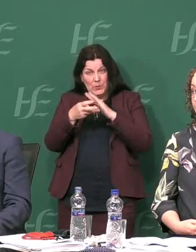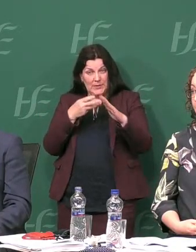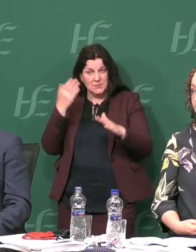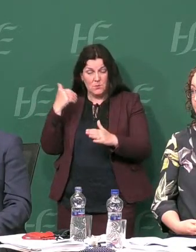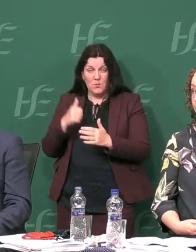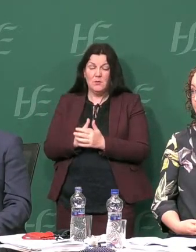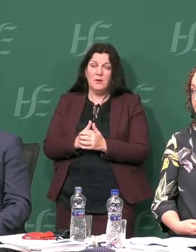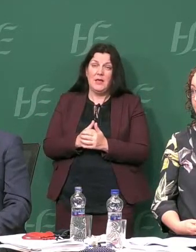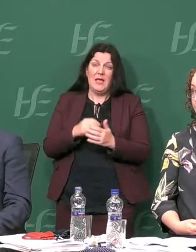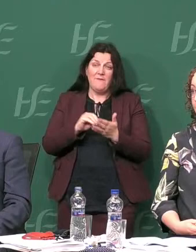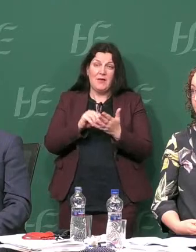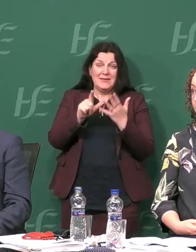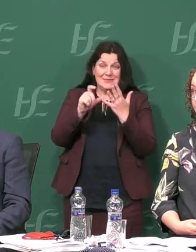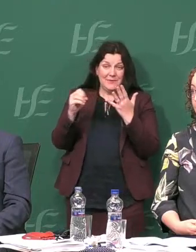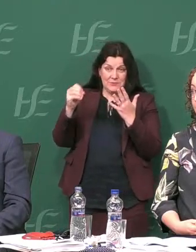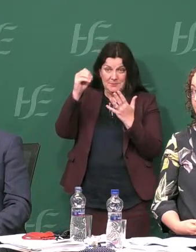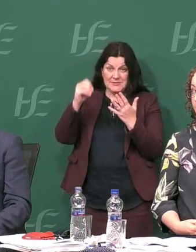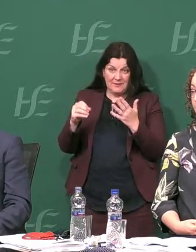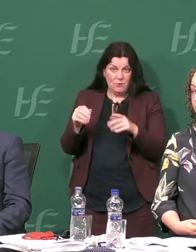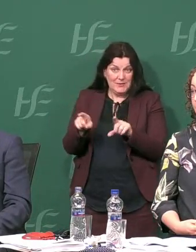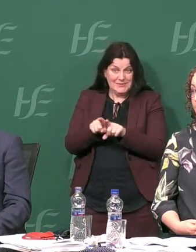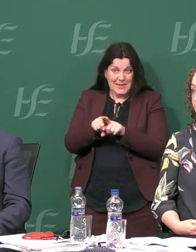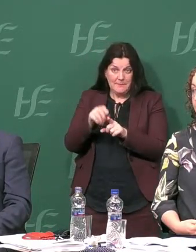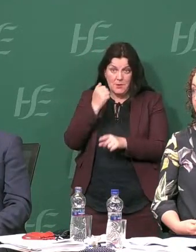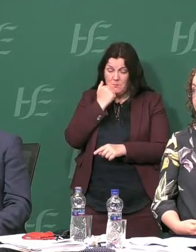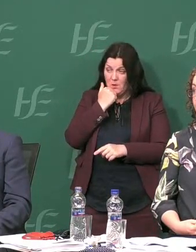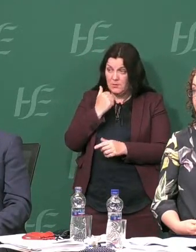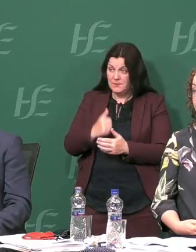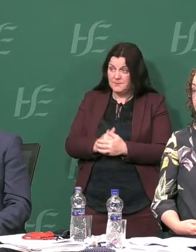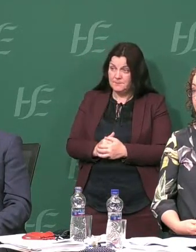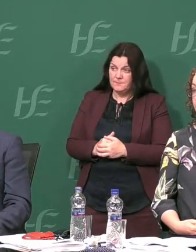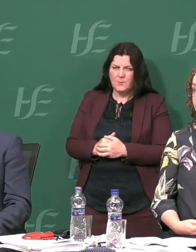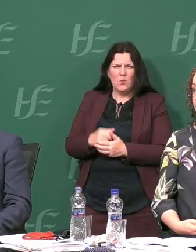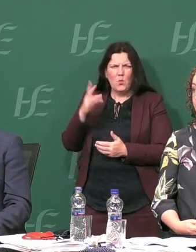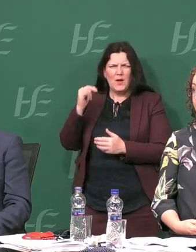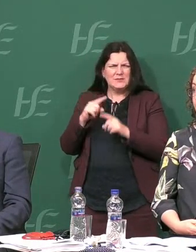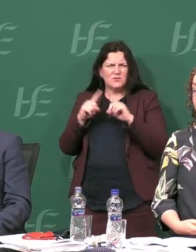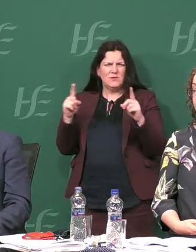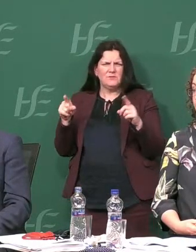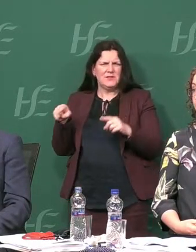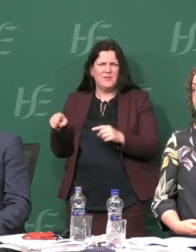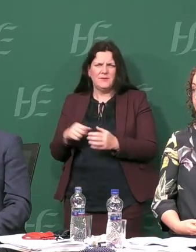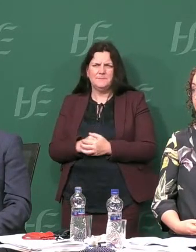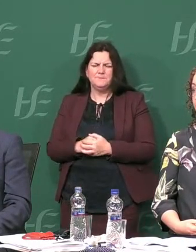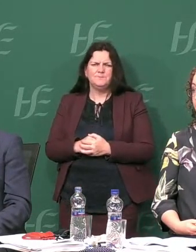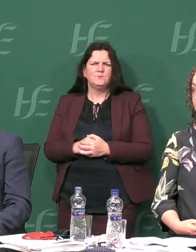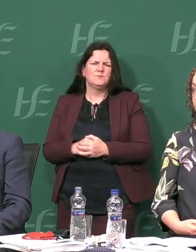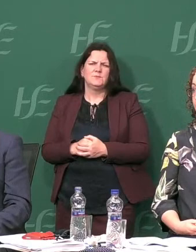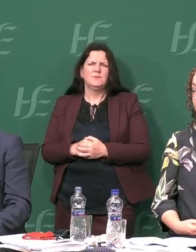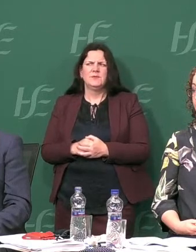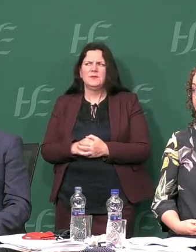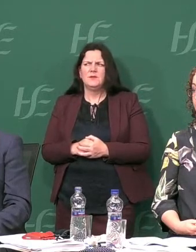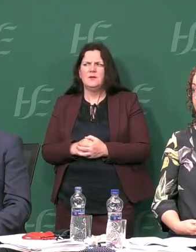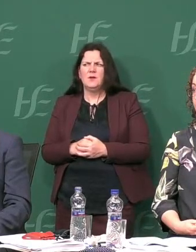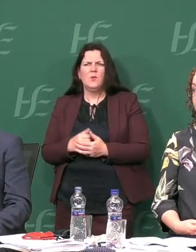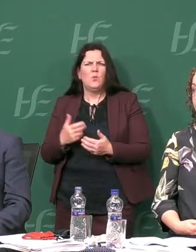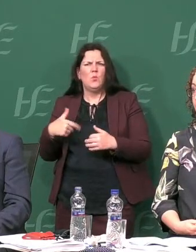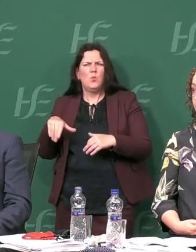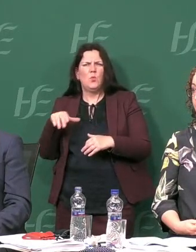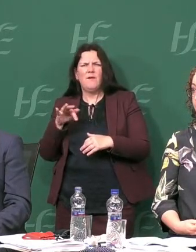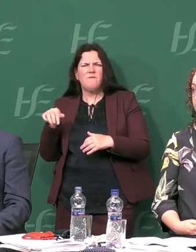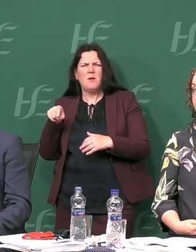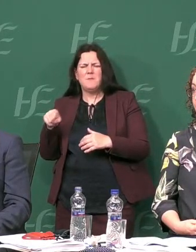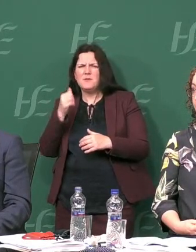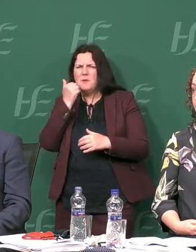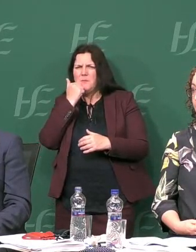a figure of 70% for that same thing. So I suppose just why the difference there, and where exactly is that figure coming from?